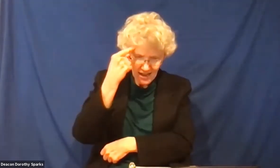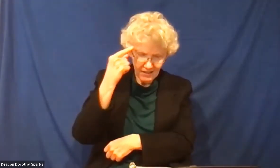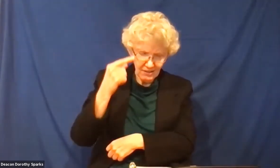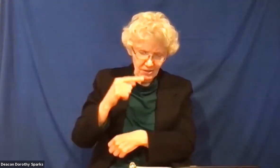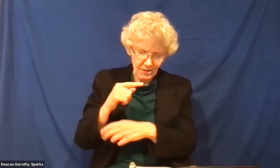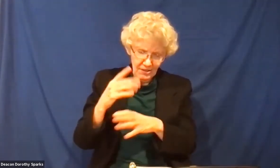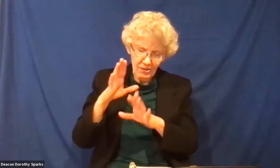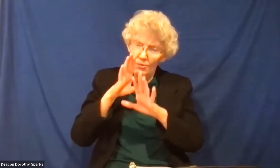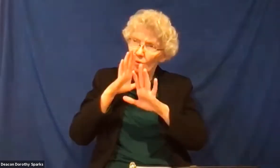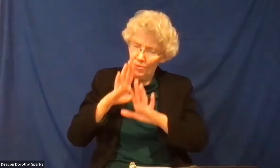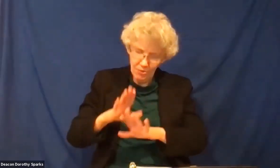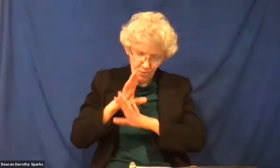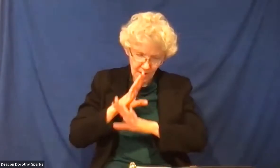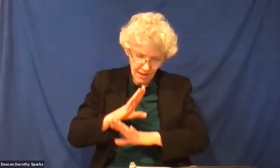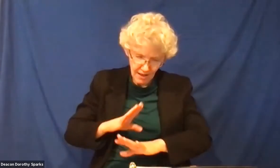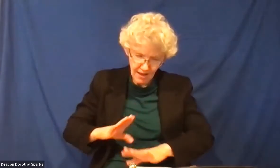Make our minds quiet and patient